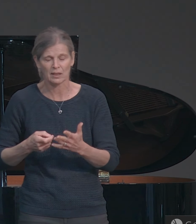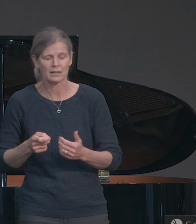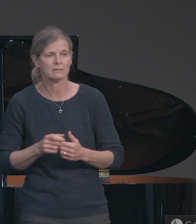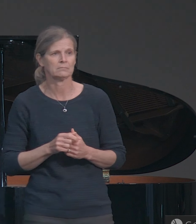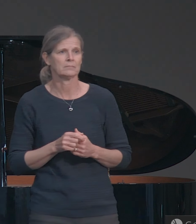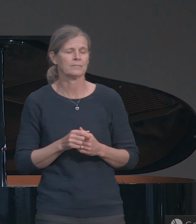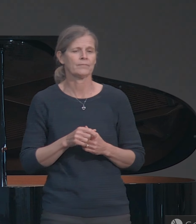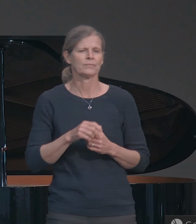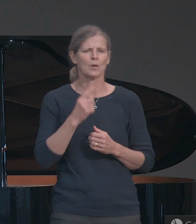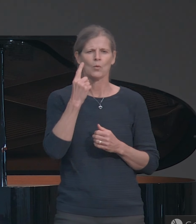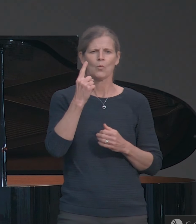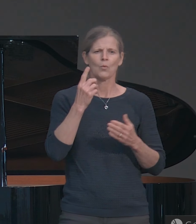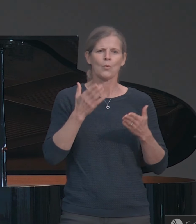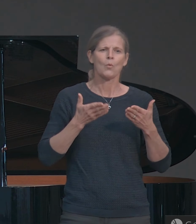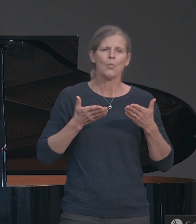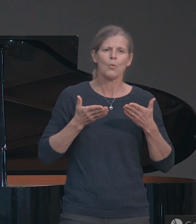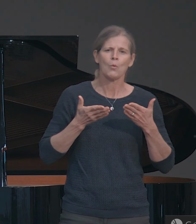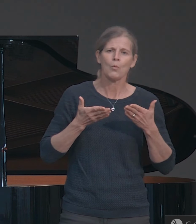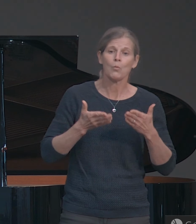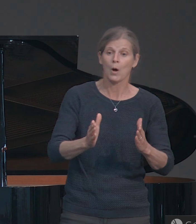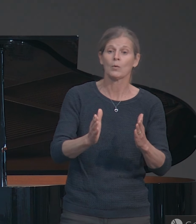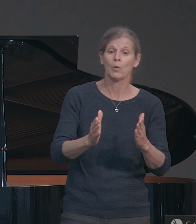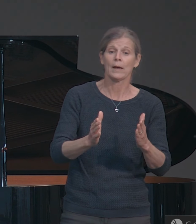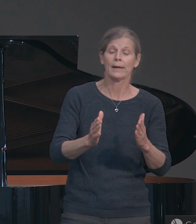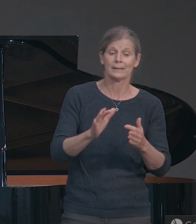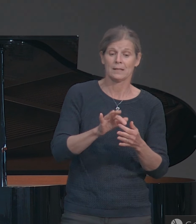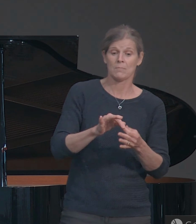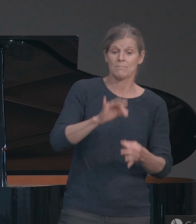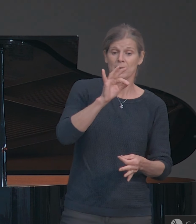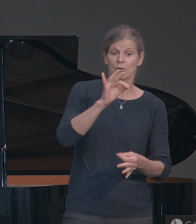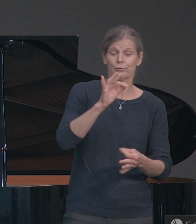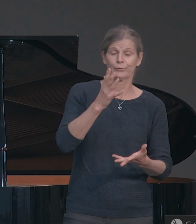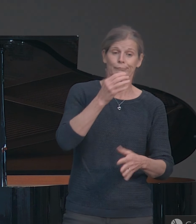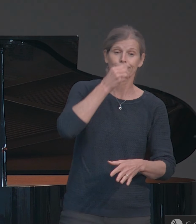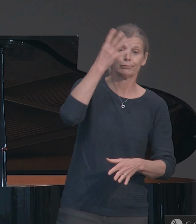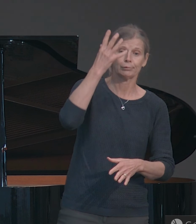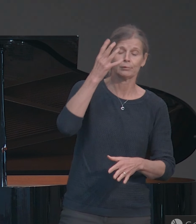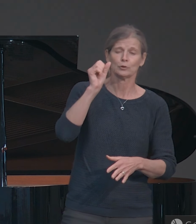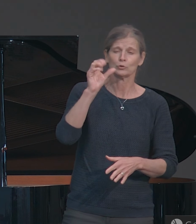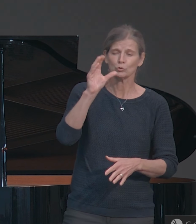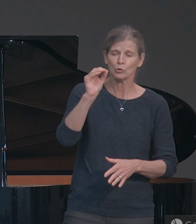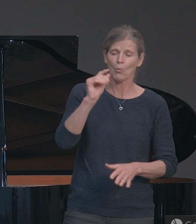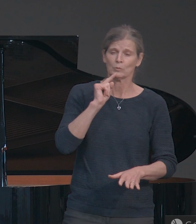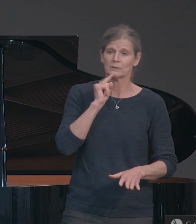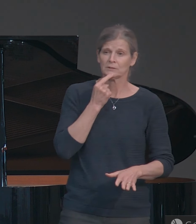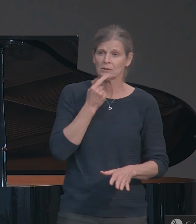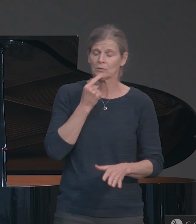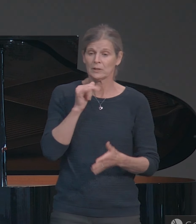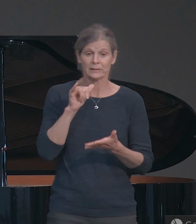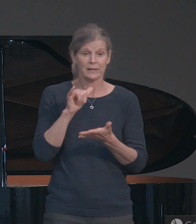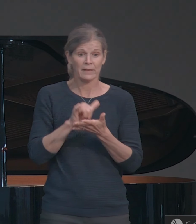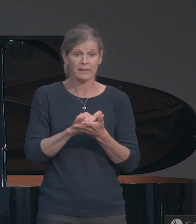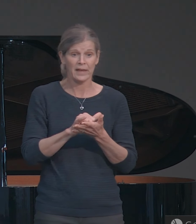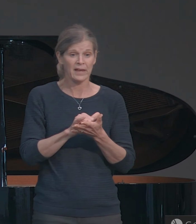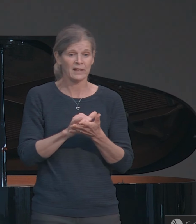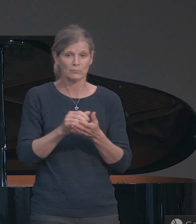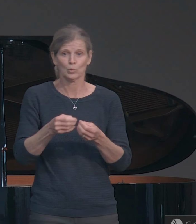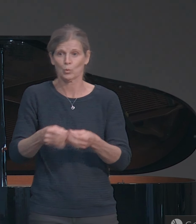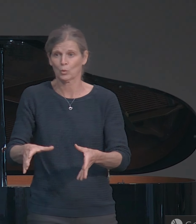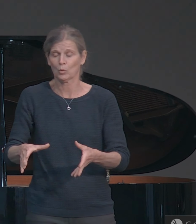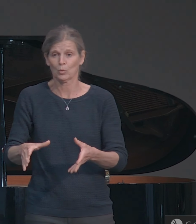And in one sense, spiritual indifference is so costly that it costs that which is